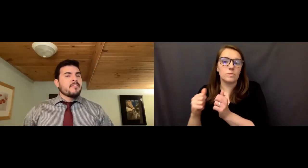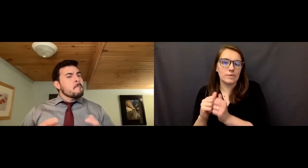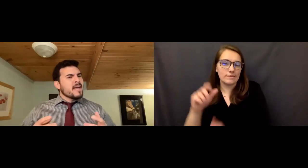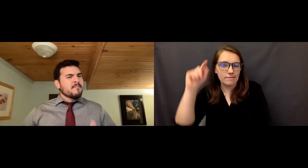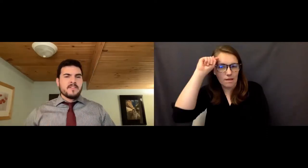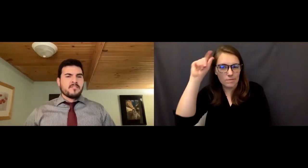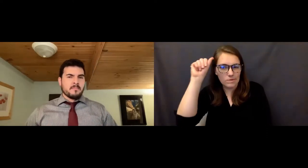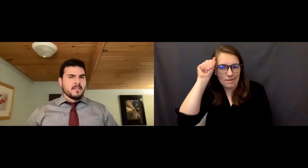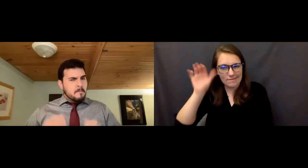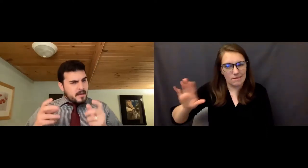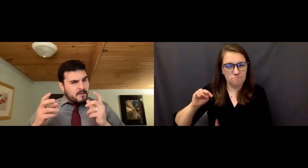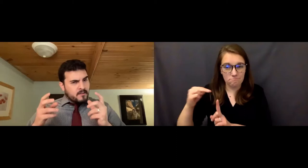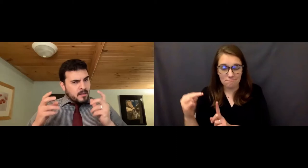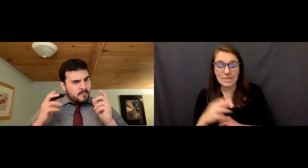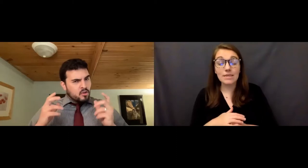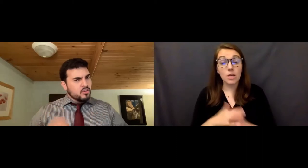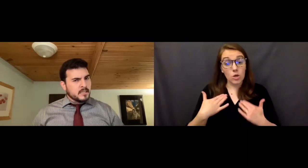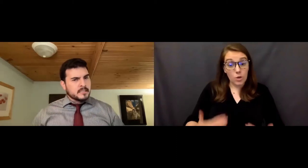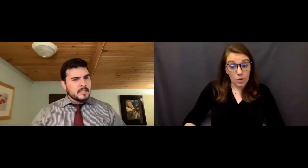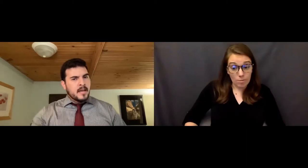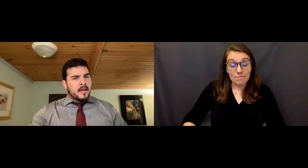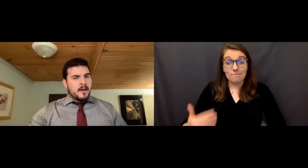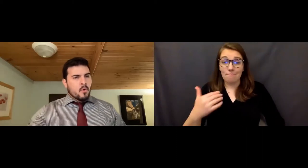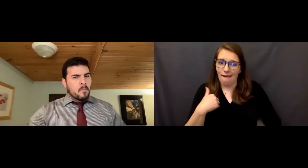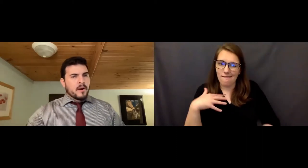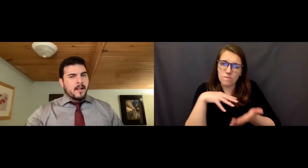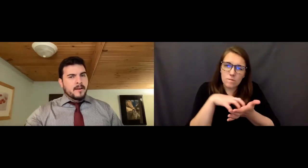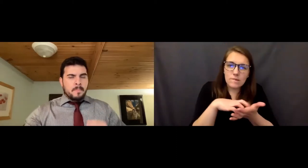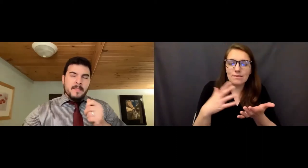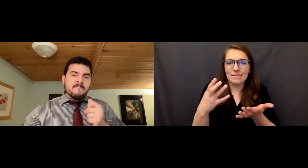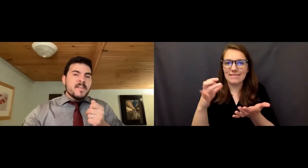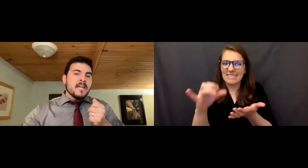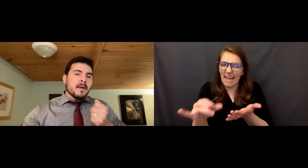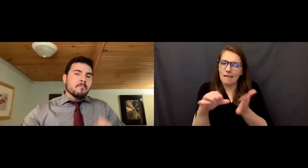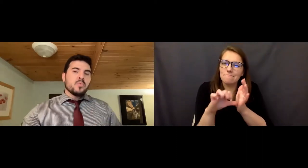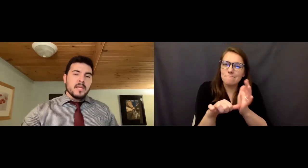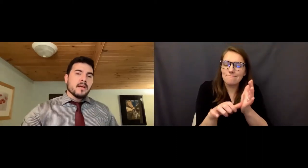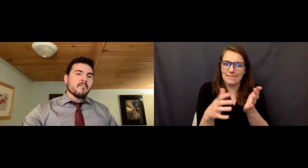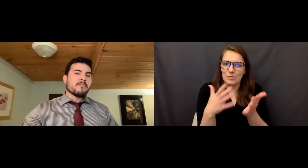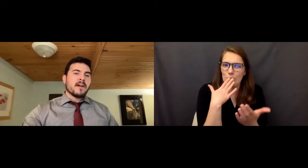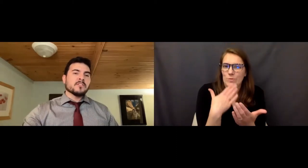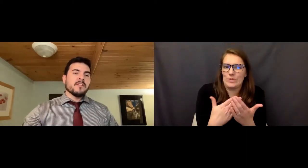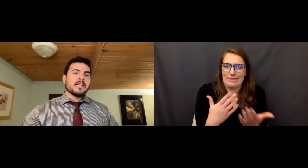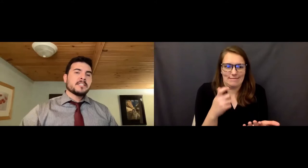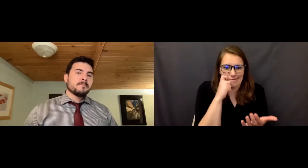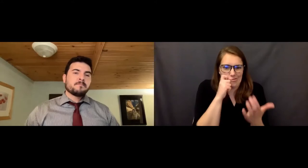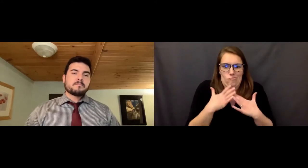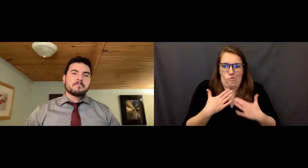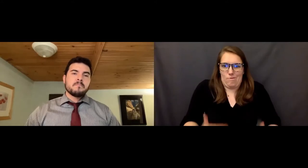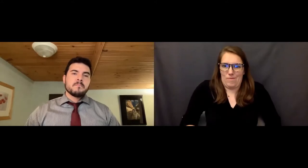human body, they manifest something. They manifest something of the goodness of corporeality and the fitting beauty of our fragile